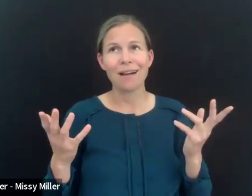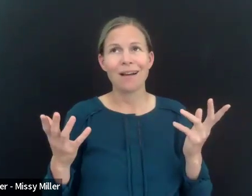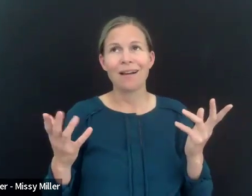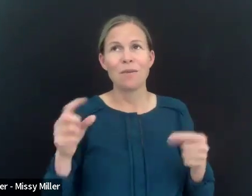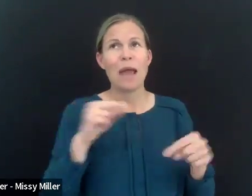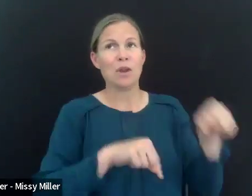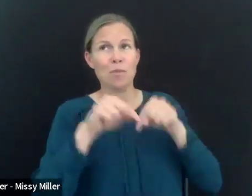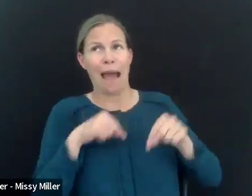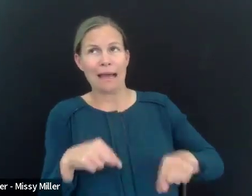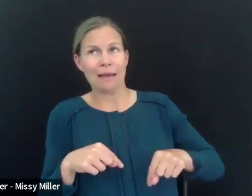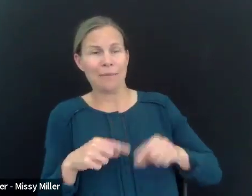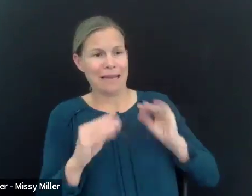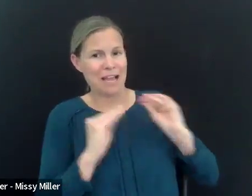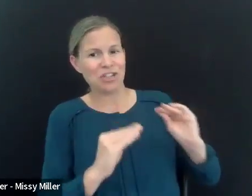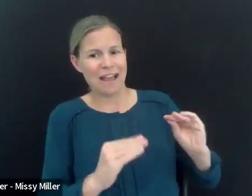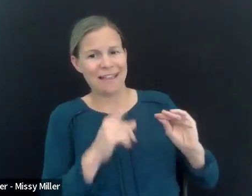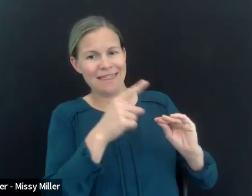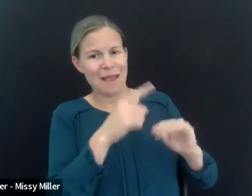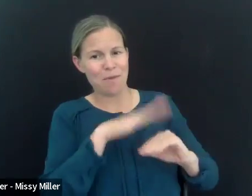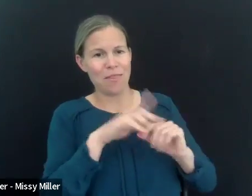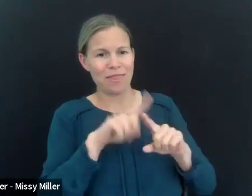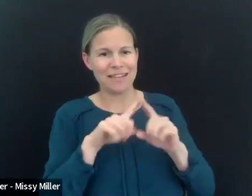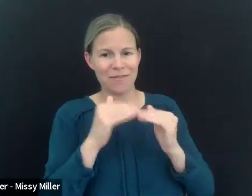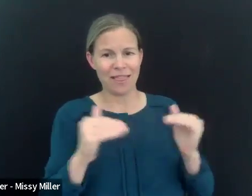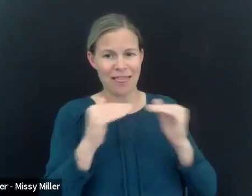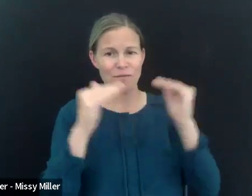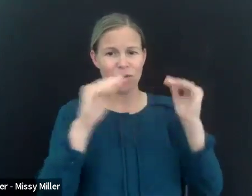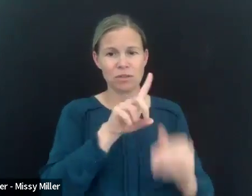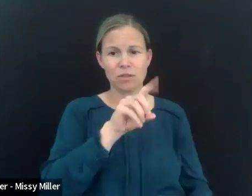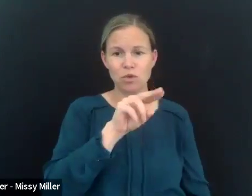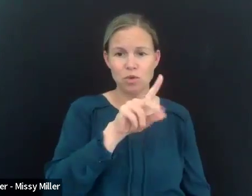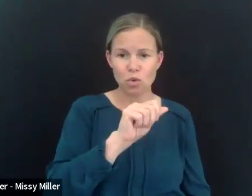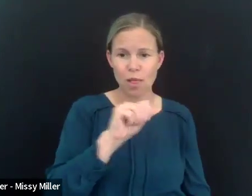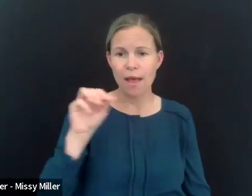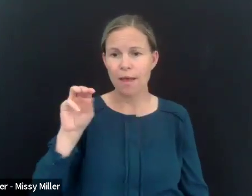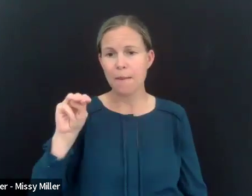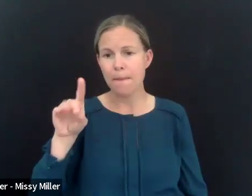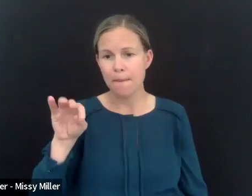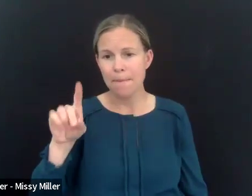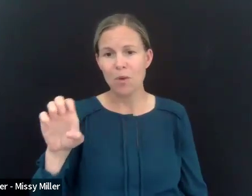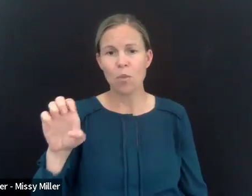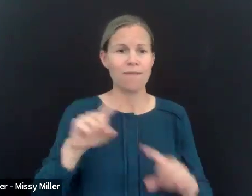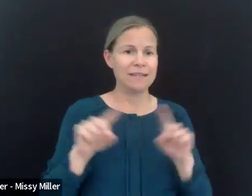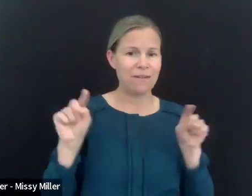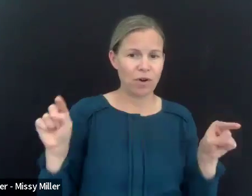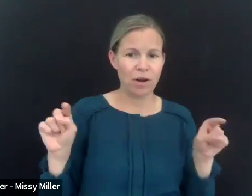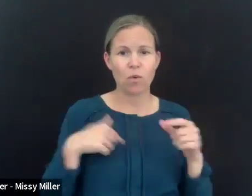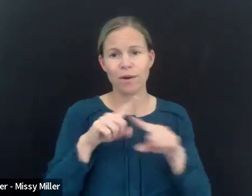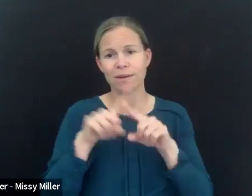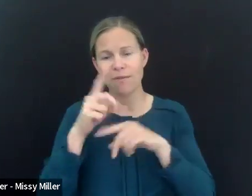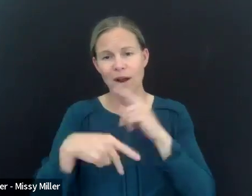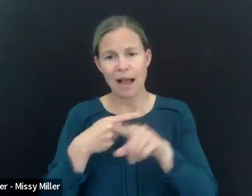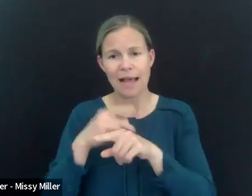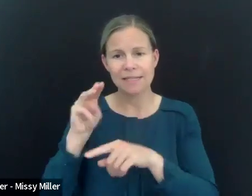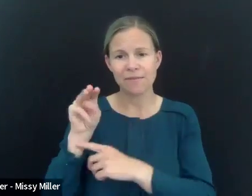oh, okay, so you all need to be educated on the difference between a doula and a midwife, or the types of midwives. That's where we're at, but that's what it takes.